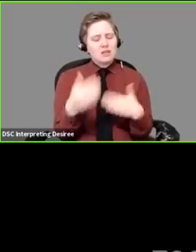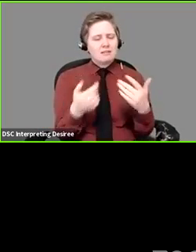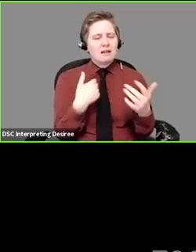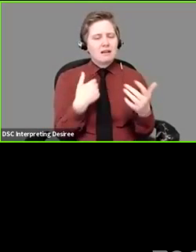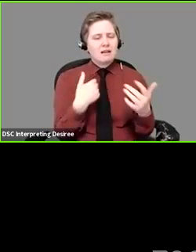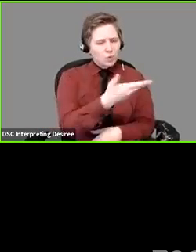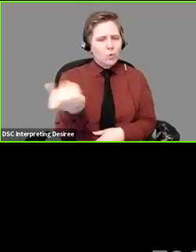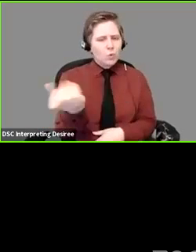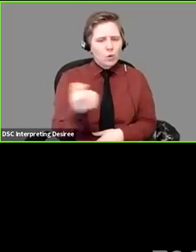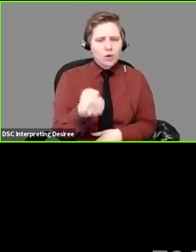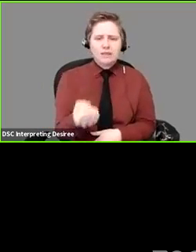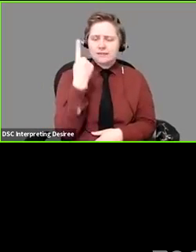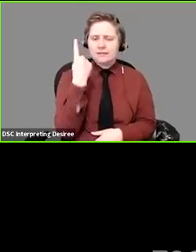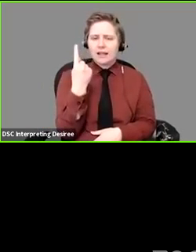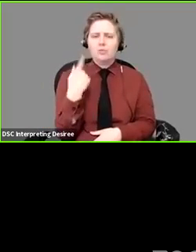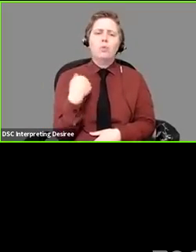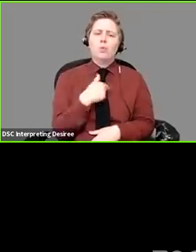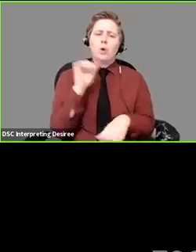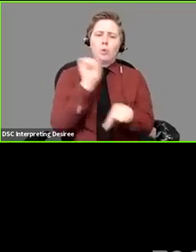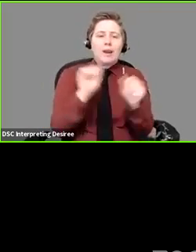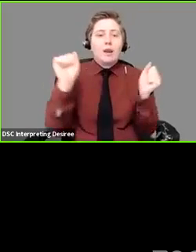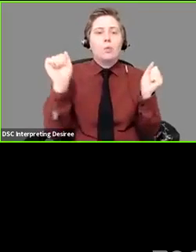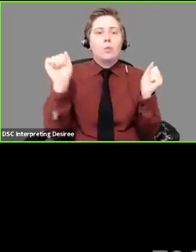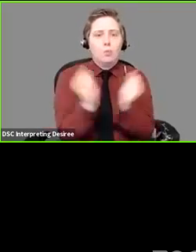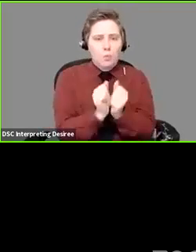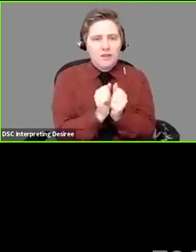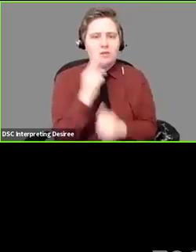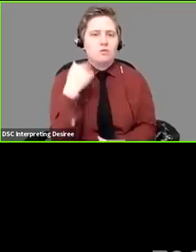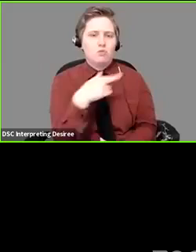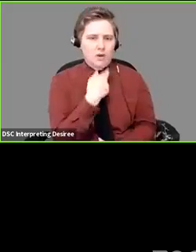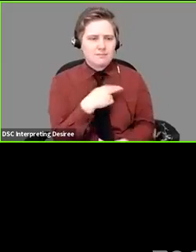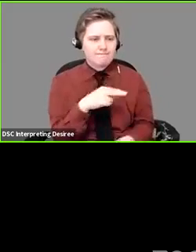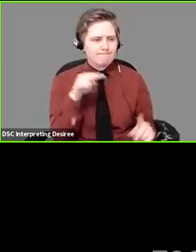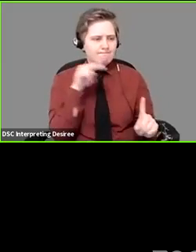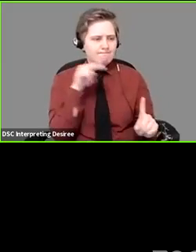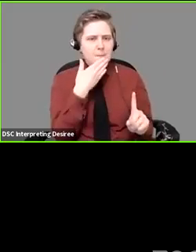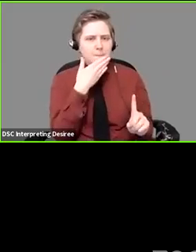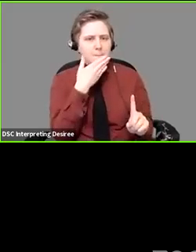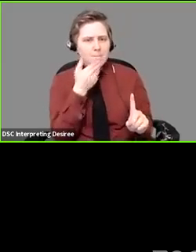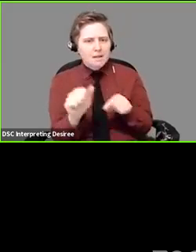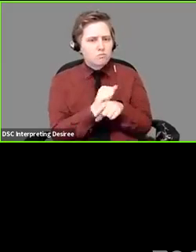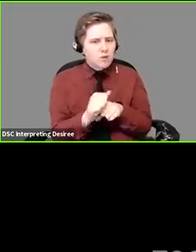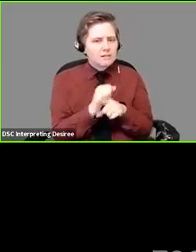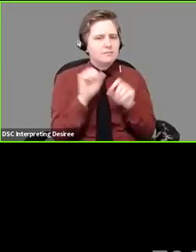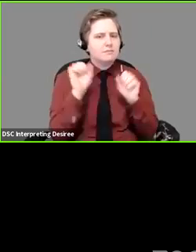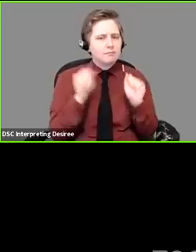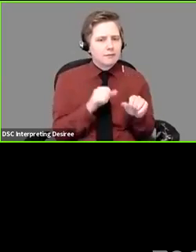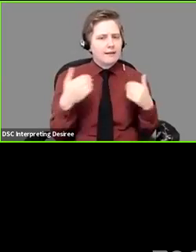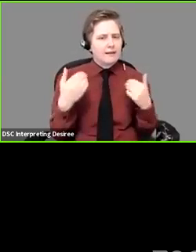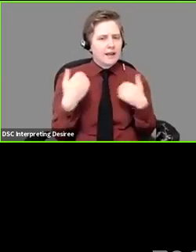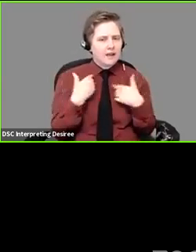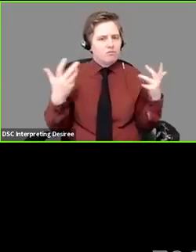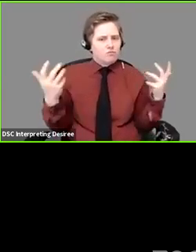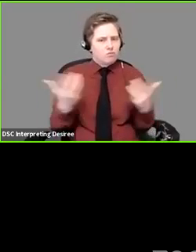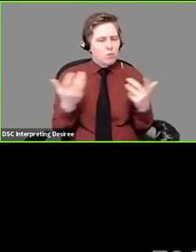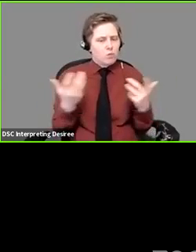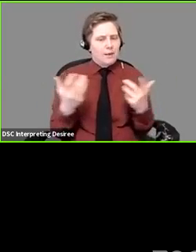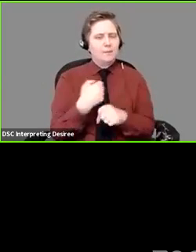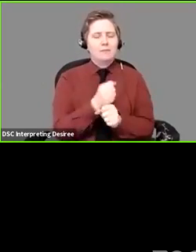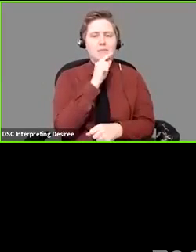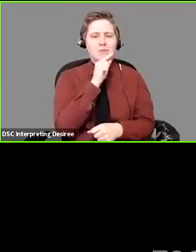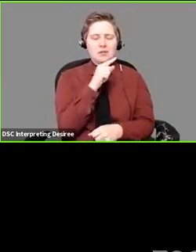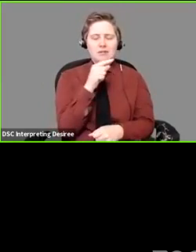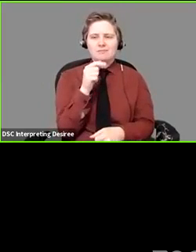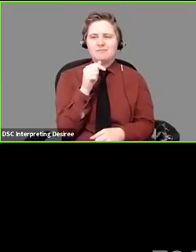understand too that we are working with the restaurant industry to look at the best practices that we possibly can have to make sure that it's not